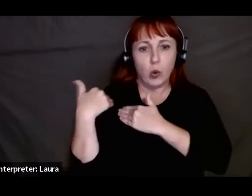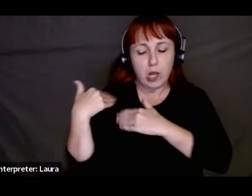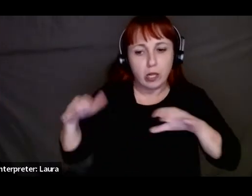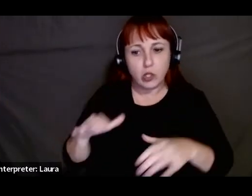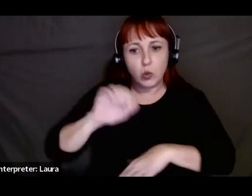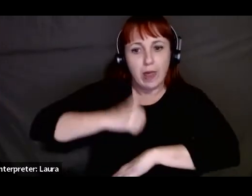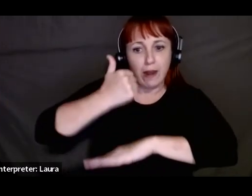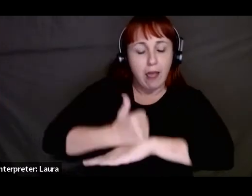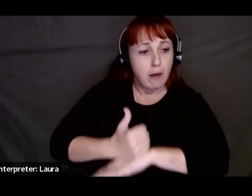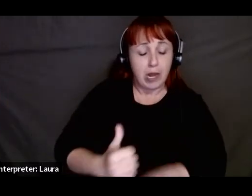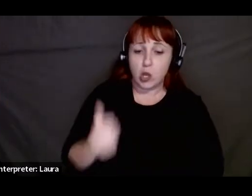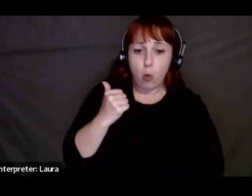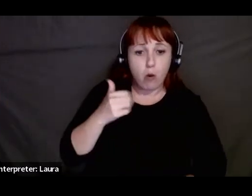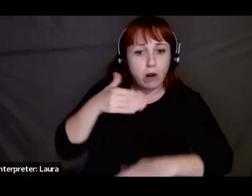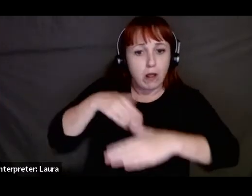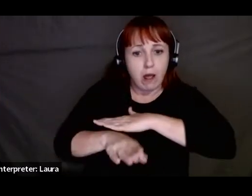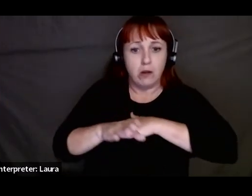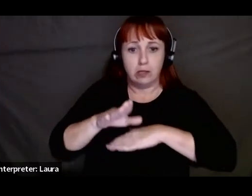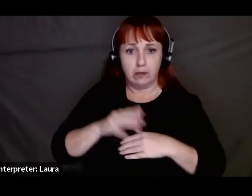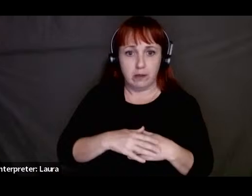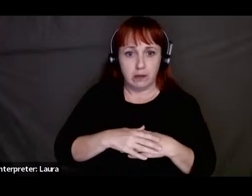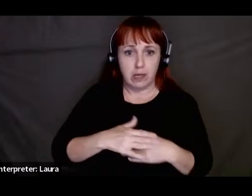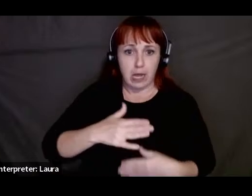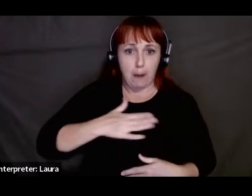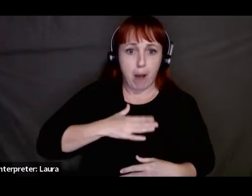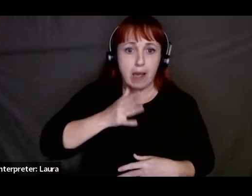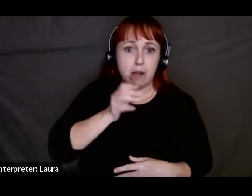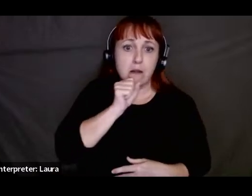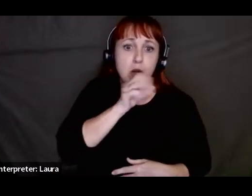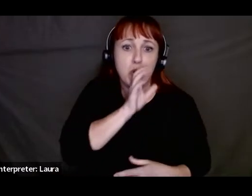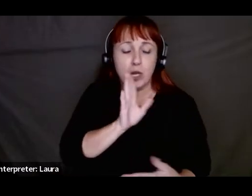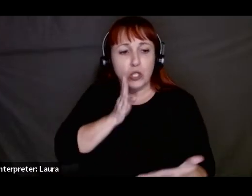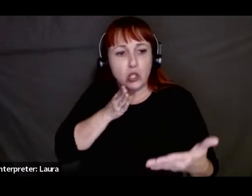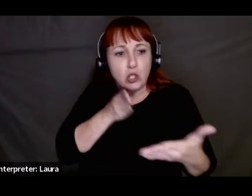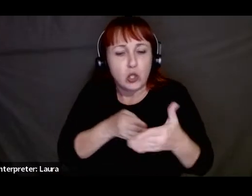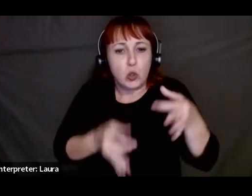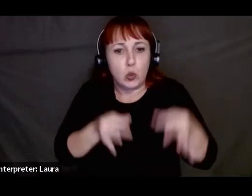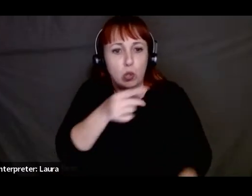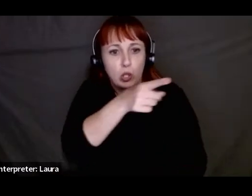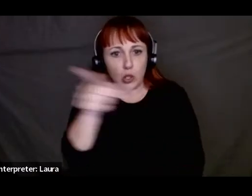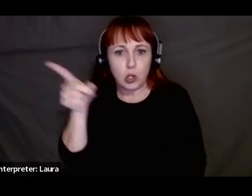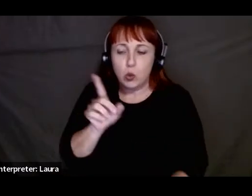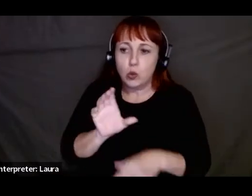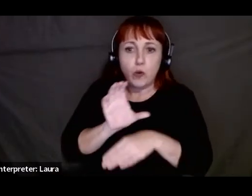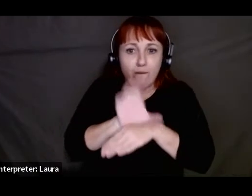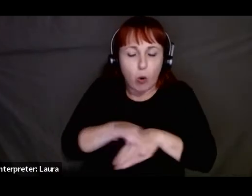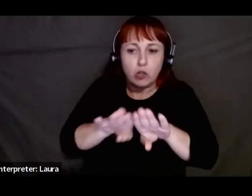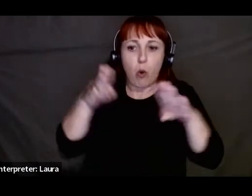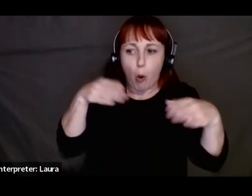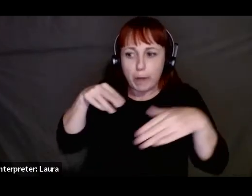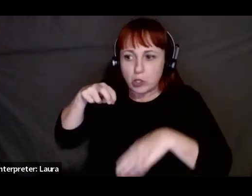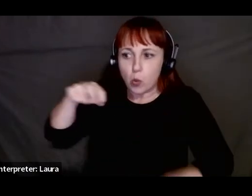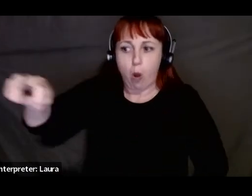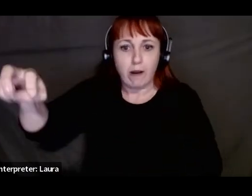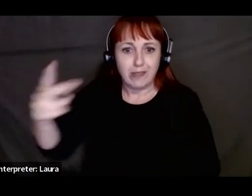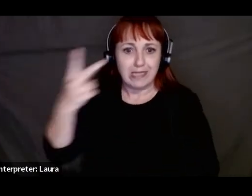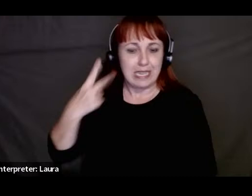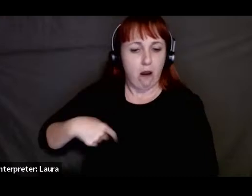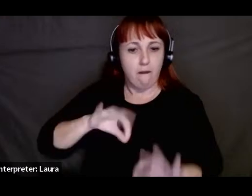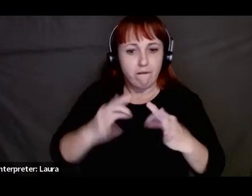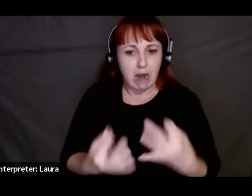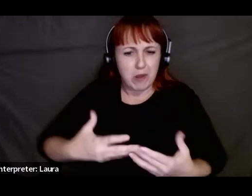and you did not do it. And Mike Aguna had to sue you guys to make that possible. What?